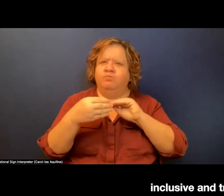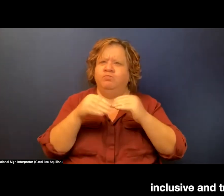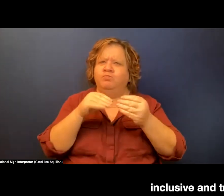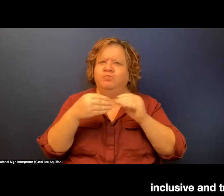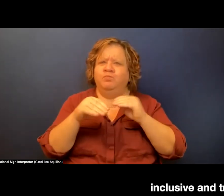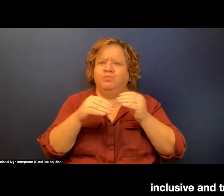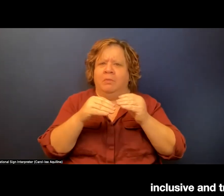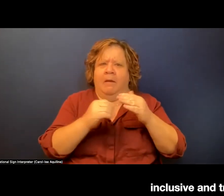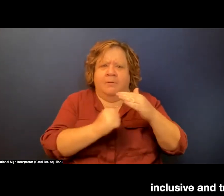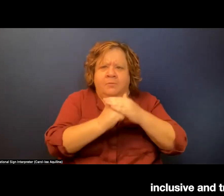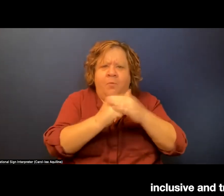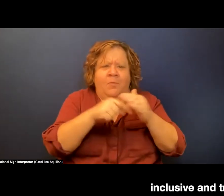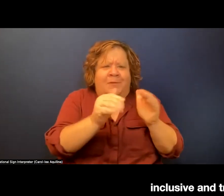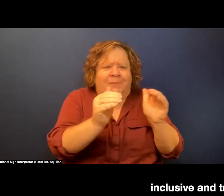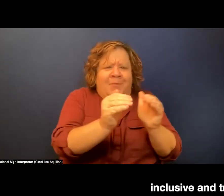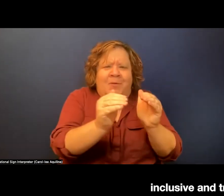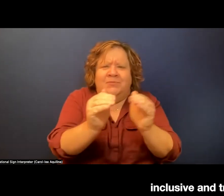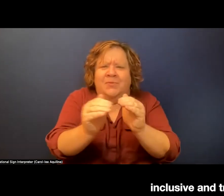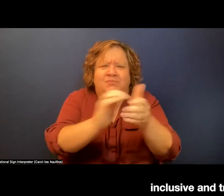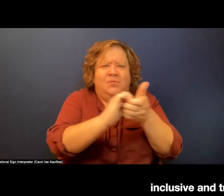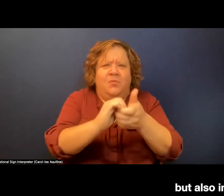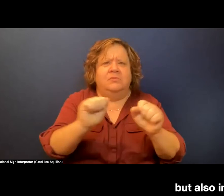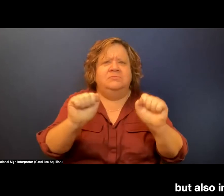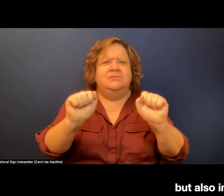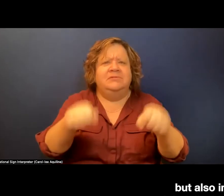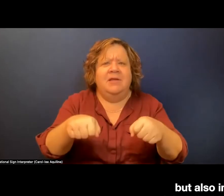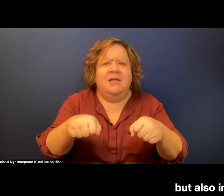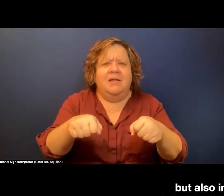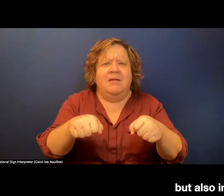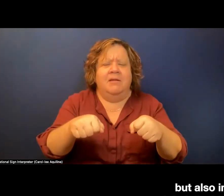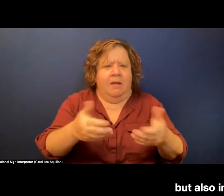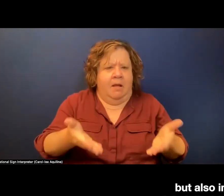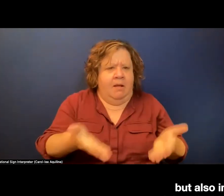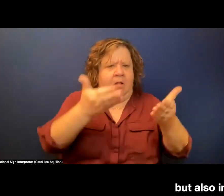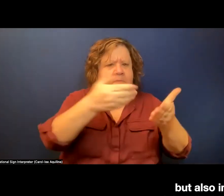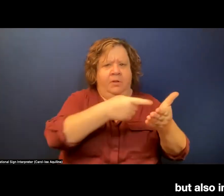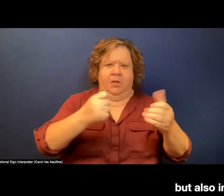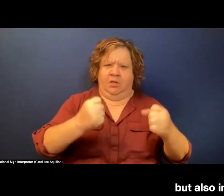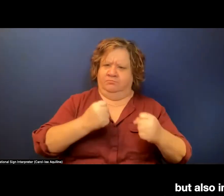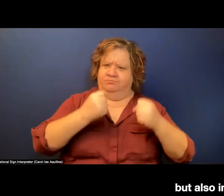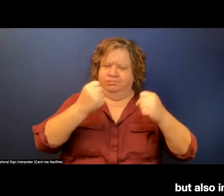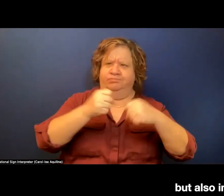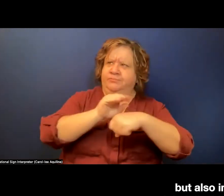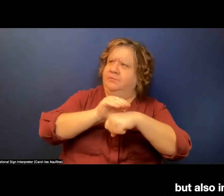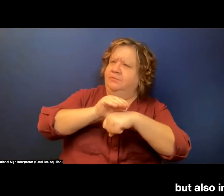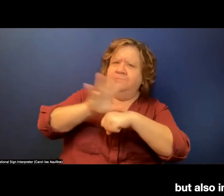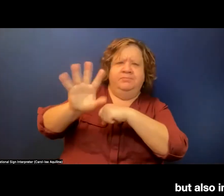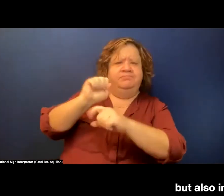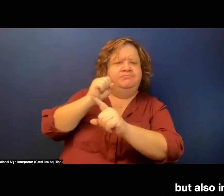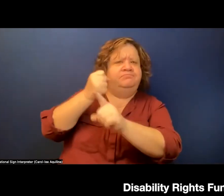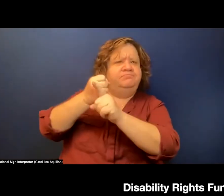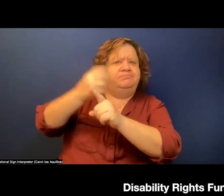inclusive and trustable disability movement to influence, secure, but also implement global disability